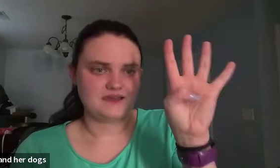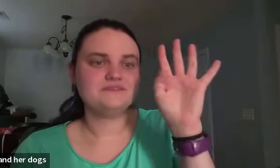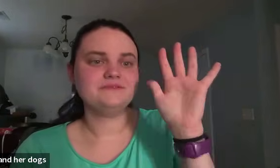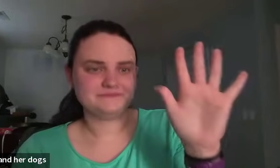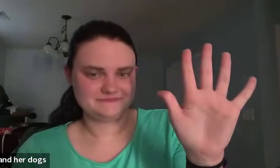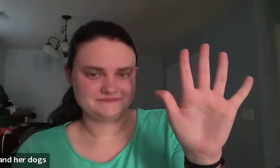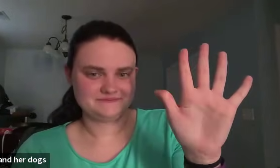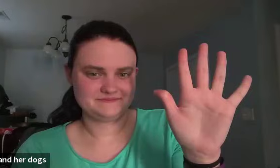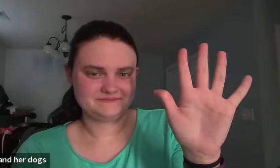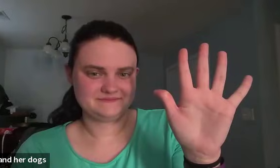5,